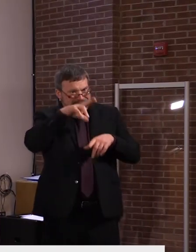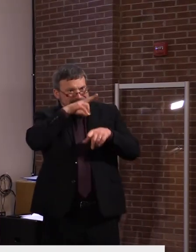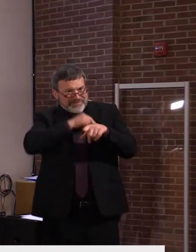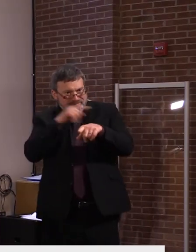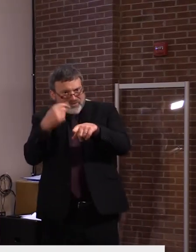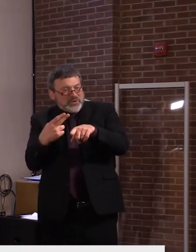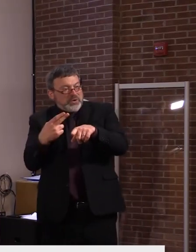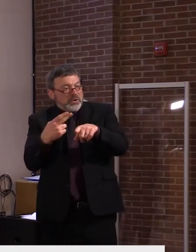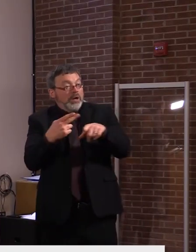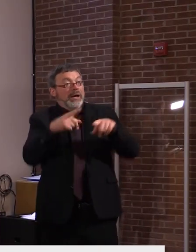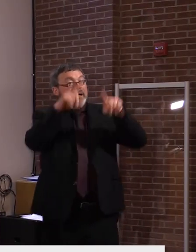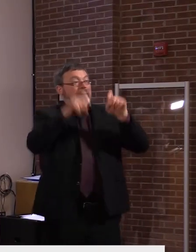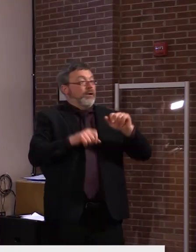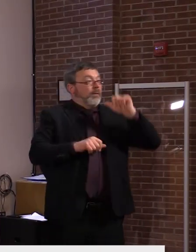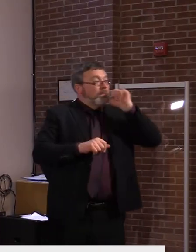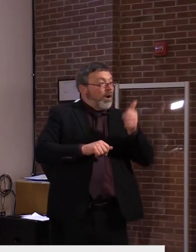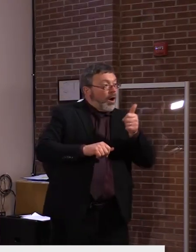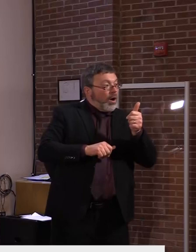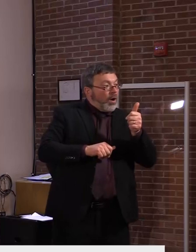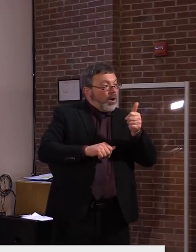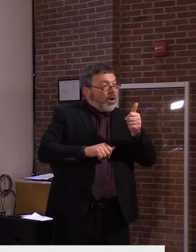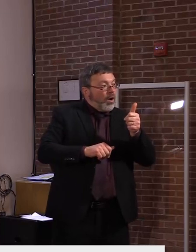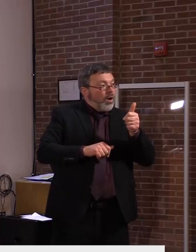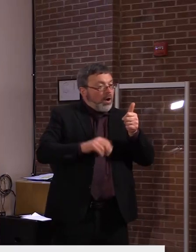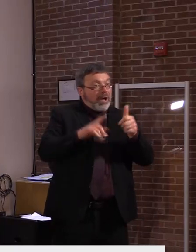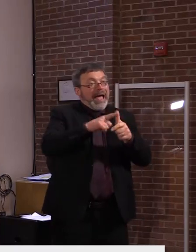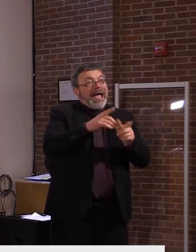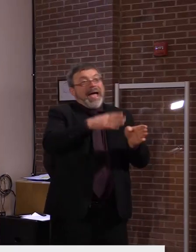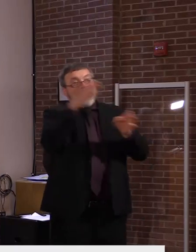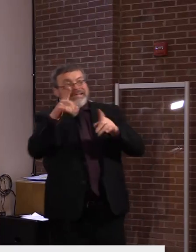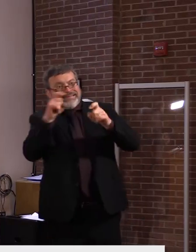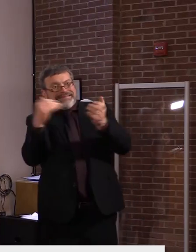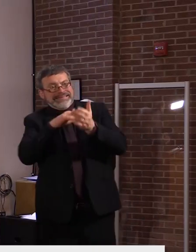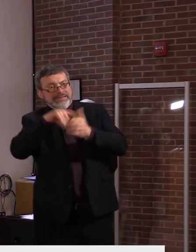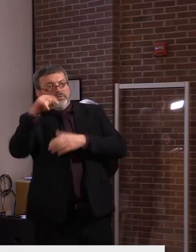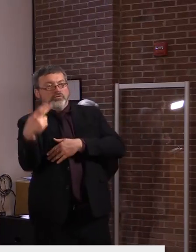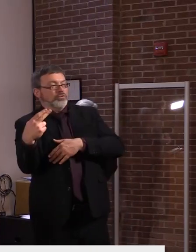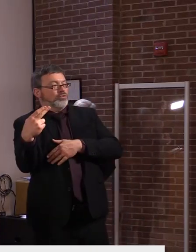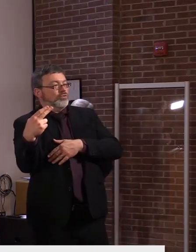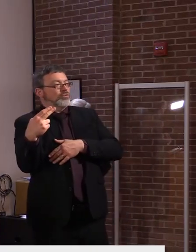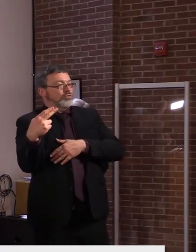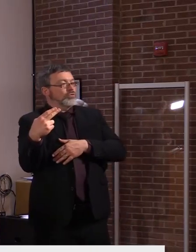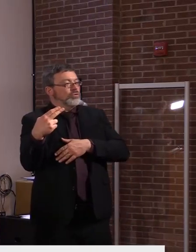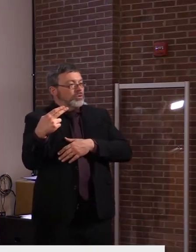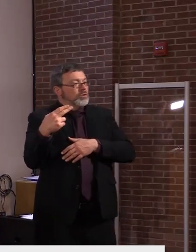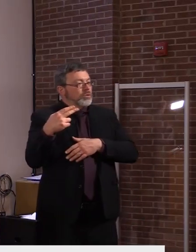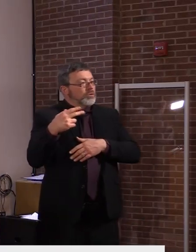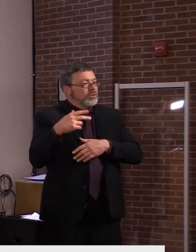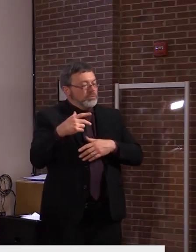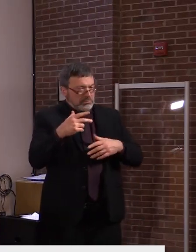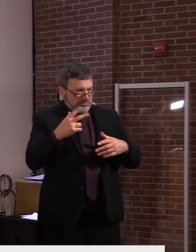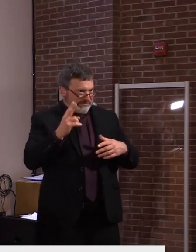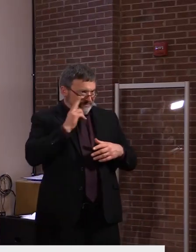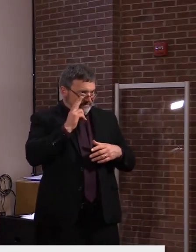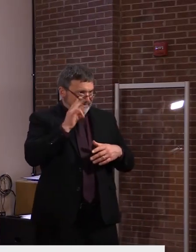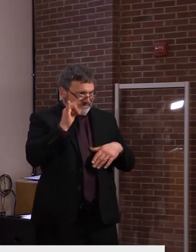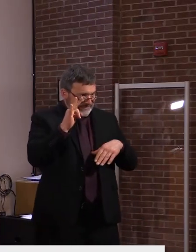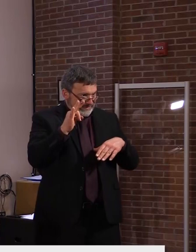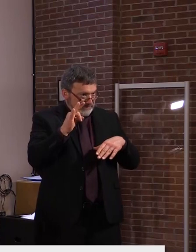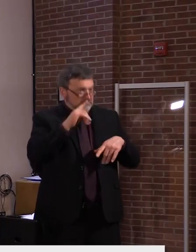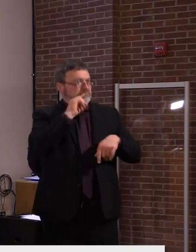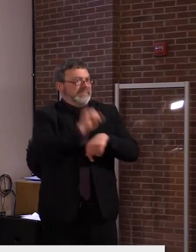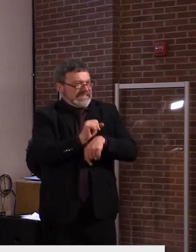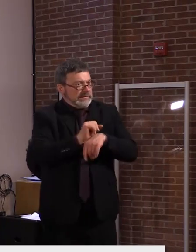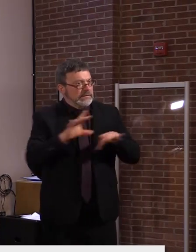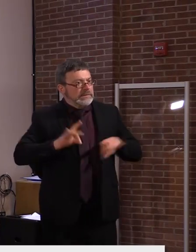do the second one on the holiday. That will increase the sensitivity and give you greater reassurance if it's truly negative